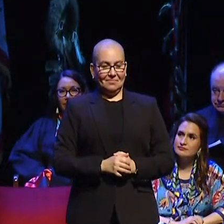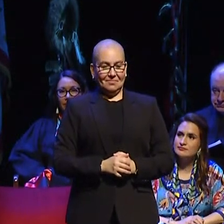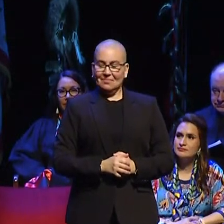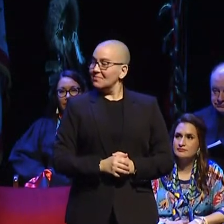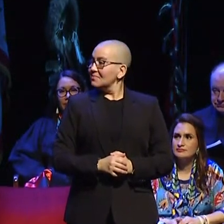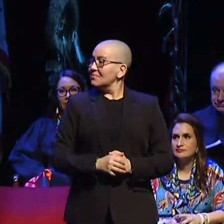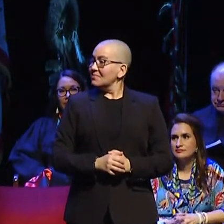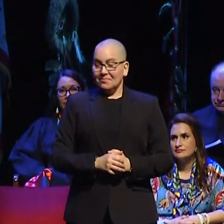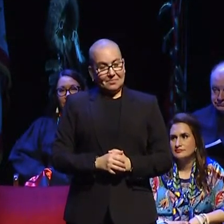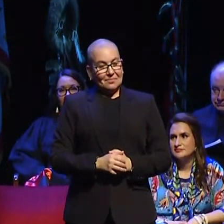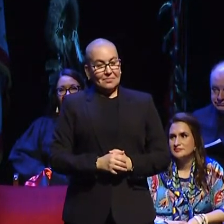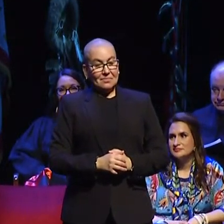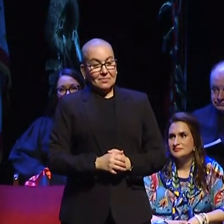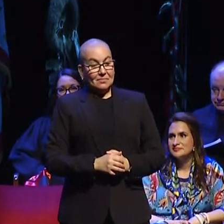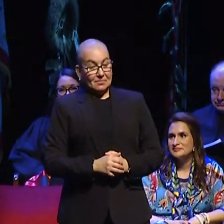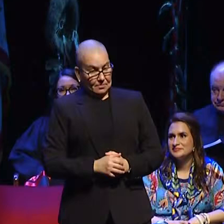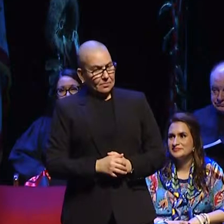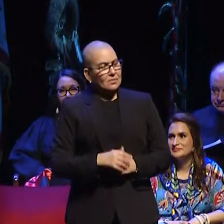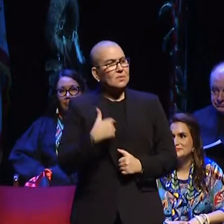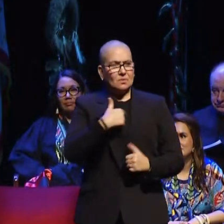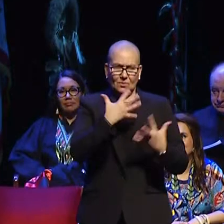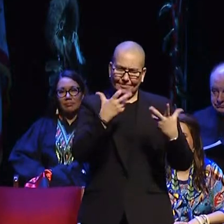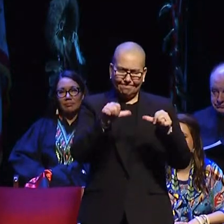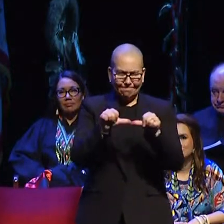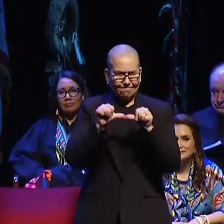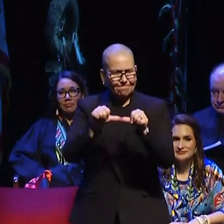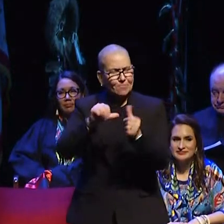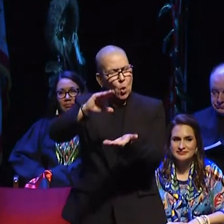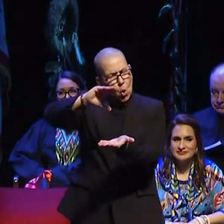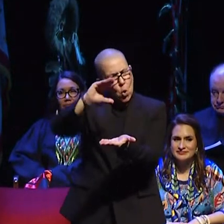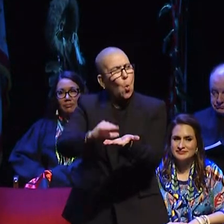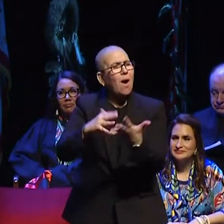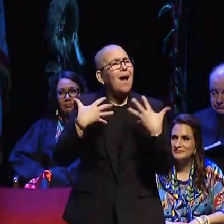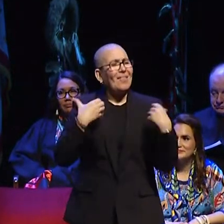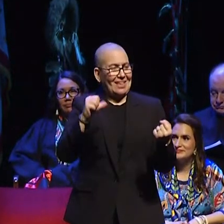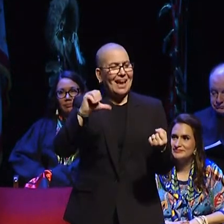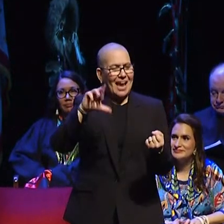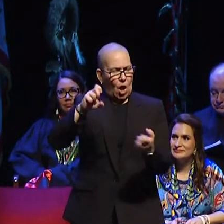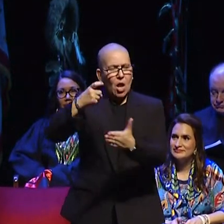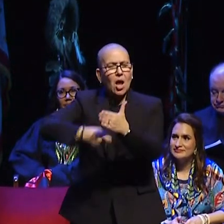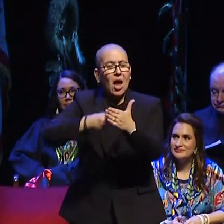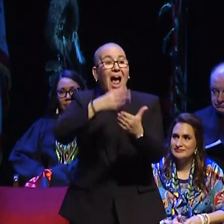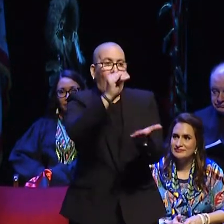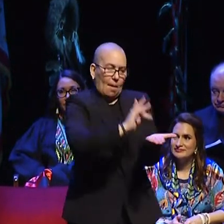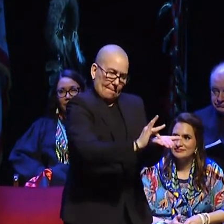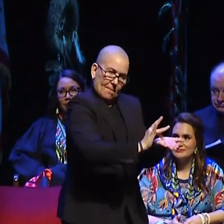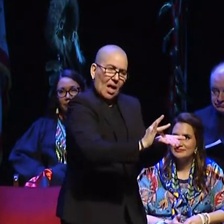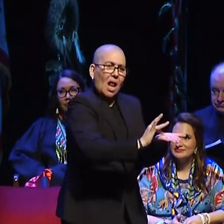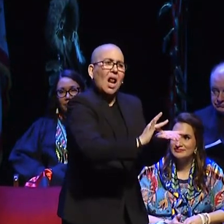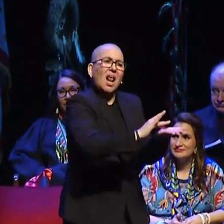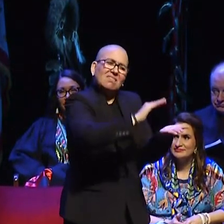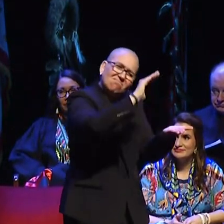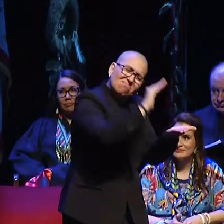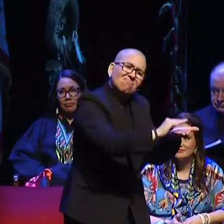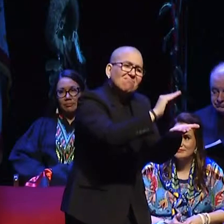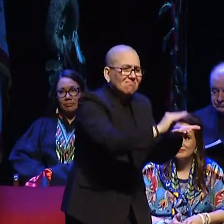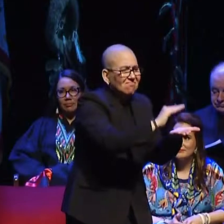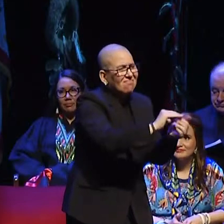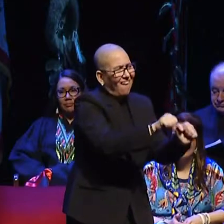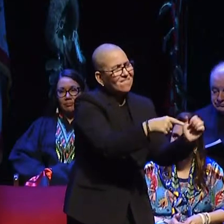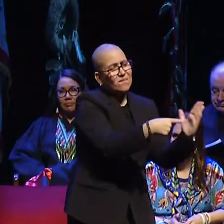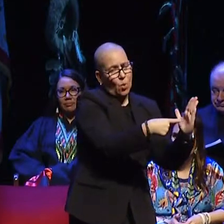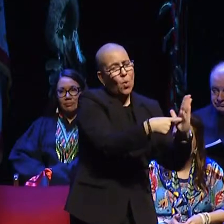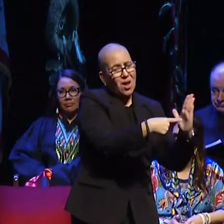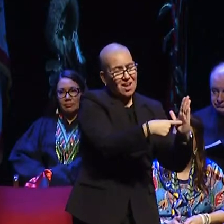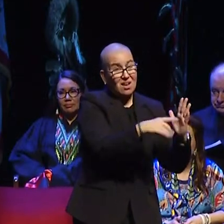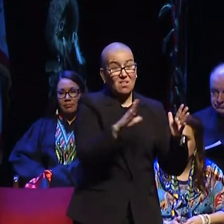We'll continue to lower healthcare costs, prescription drug costs, make sure, as I said with my mom and dad, and let's give workers an opportunity in this tough climate right now.